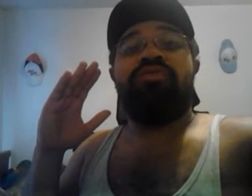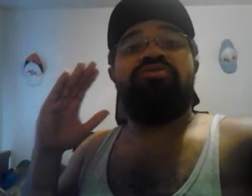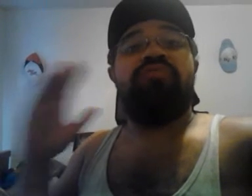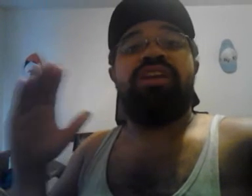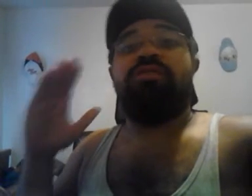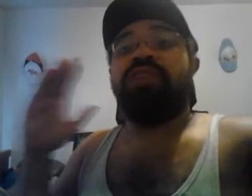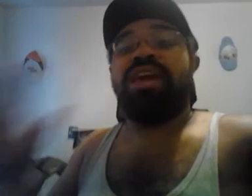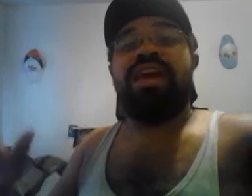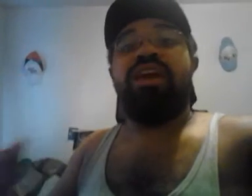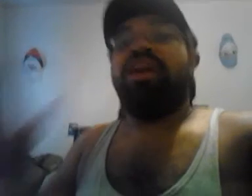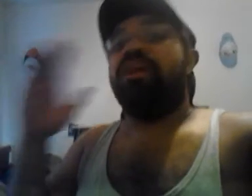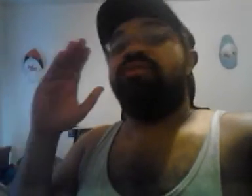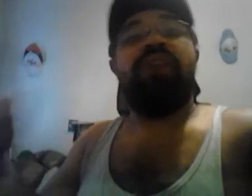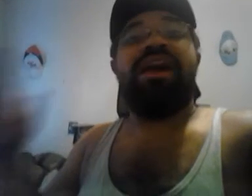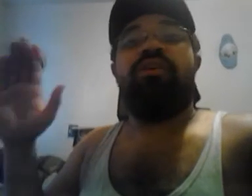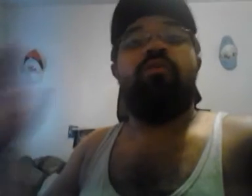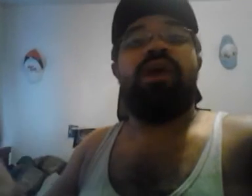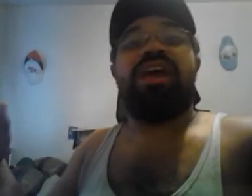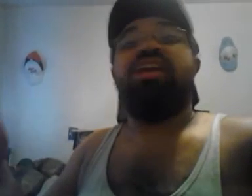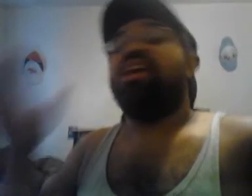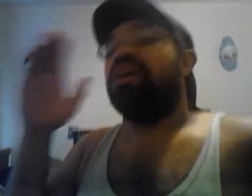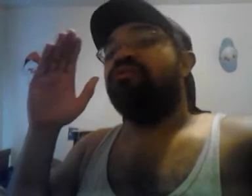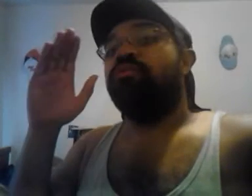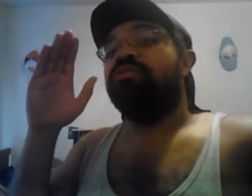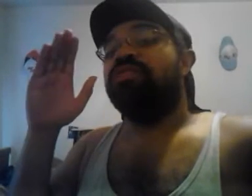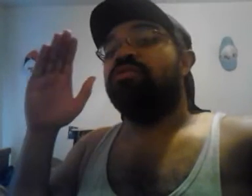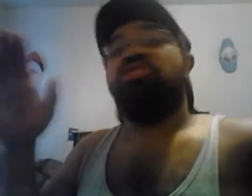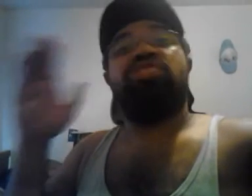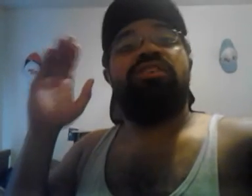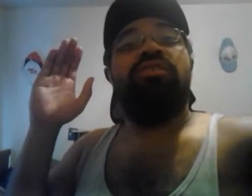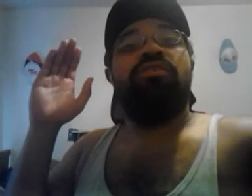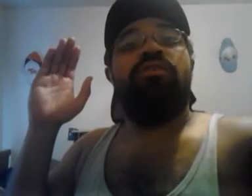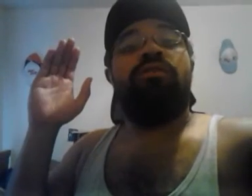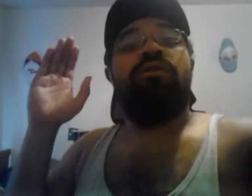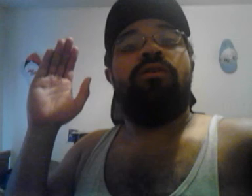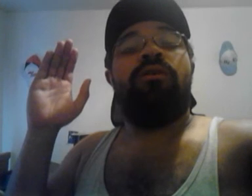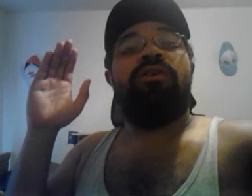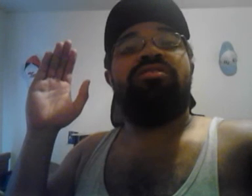straight or gay, if you're black or white, if you believe in Christian or